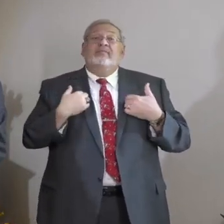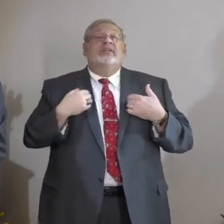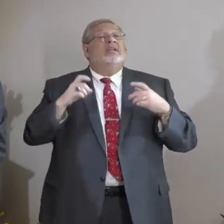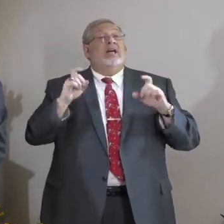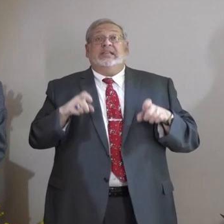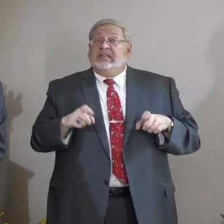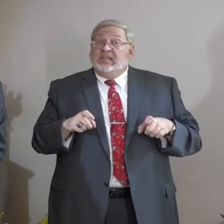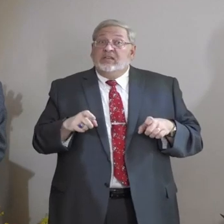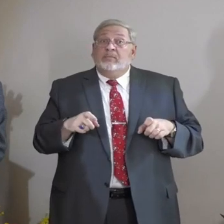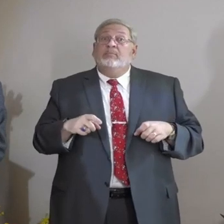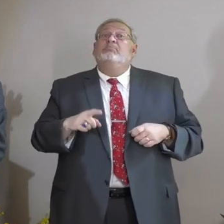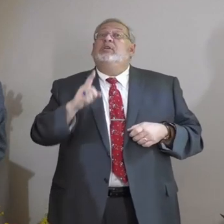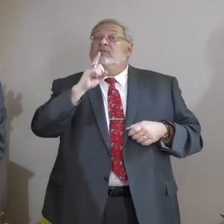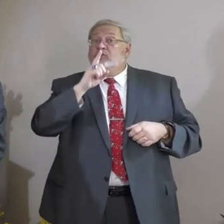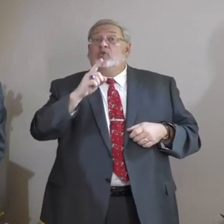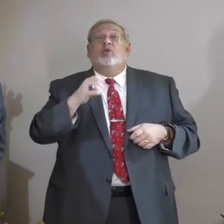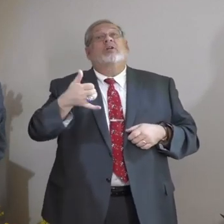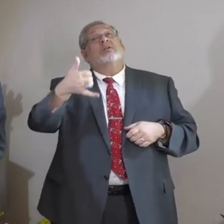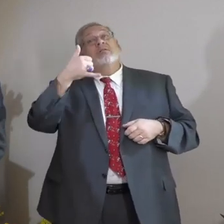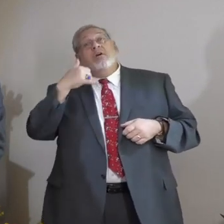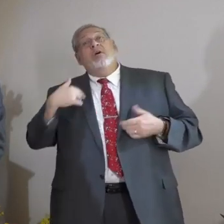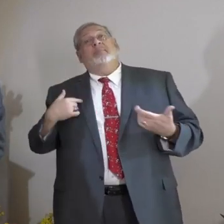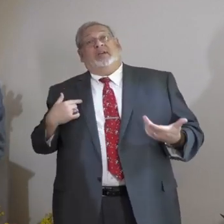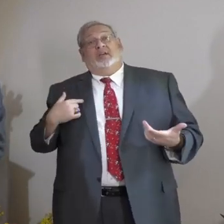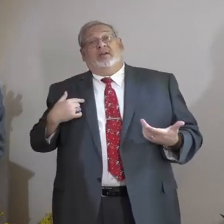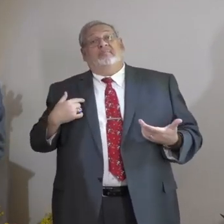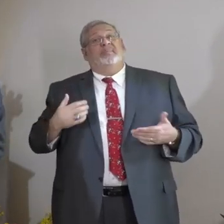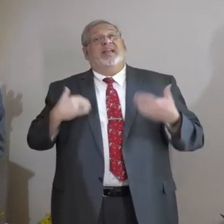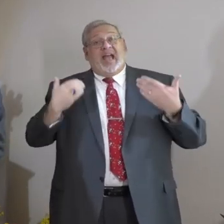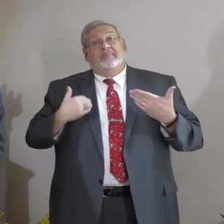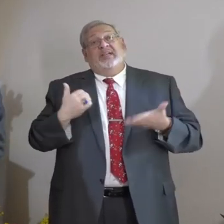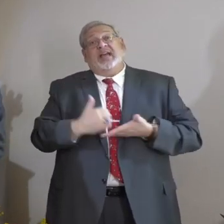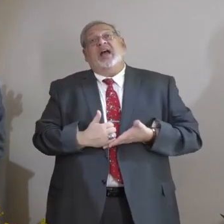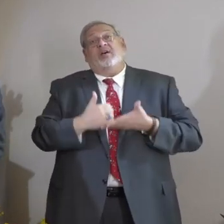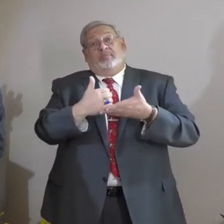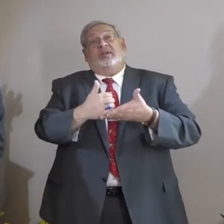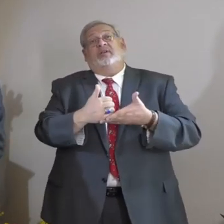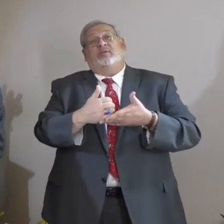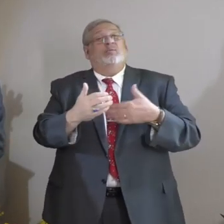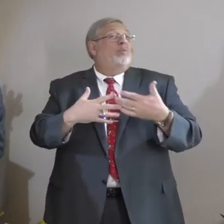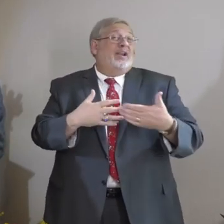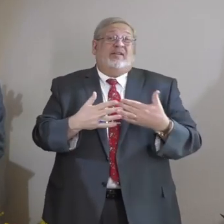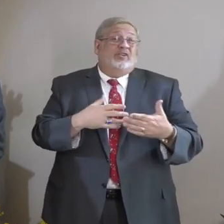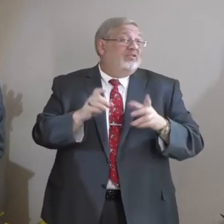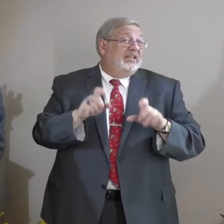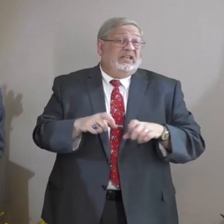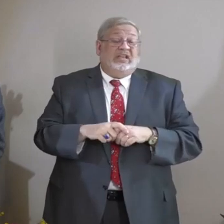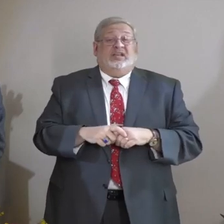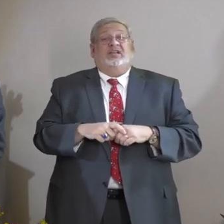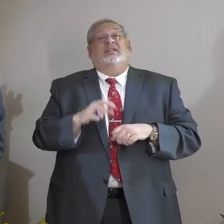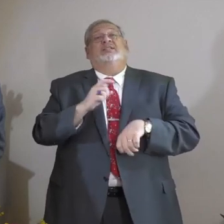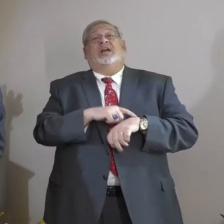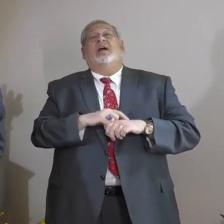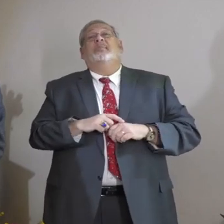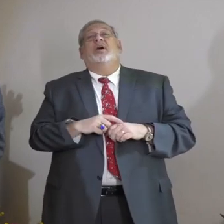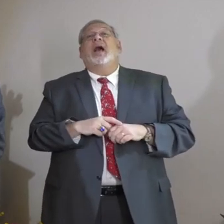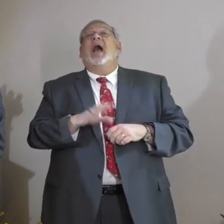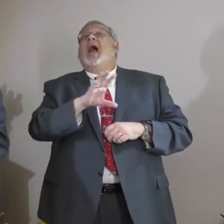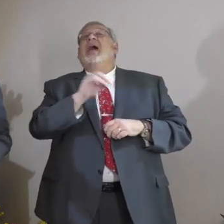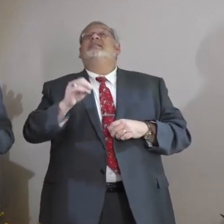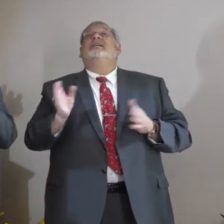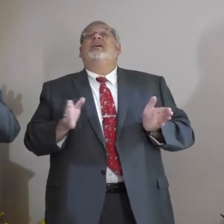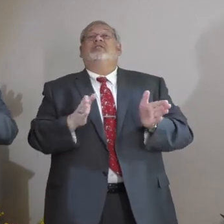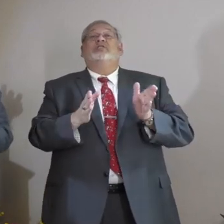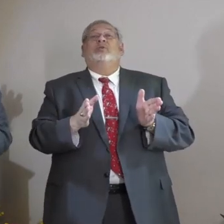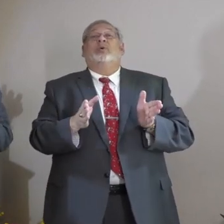or anything, make sure you give me a call. We'd be glad to help you out, whatever you need at this time. Also